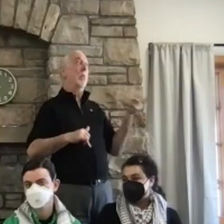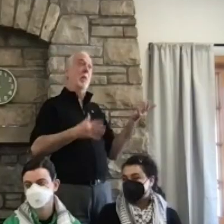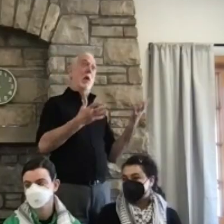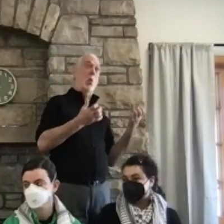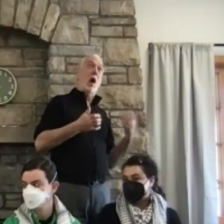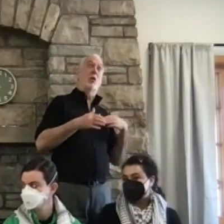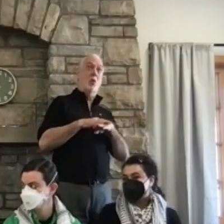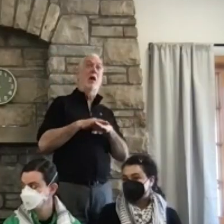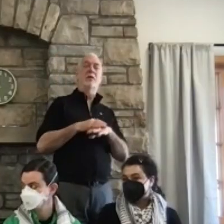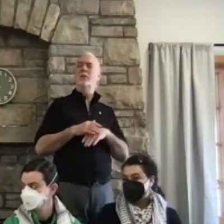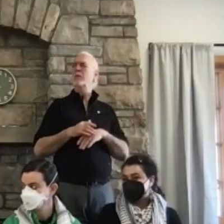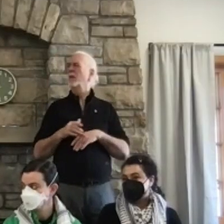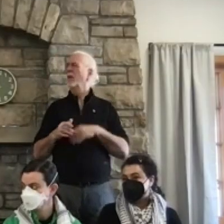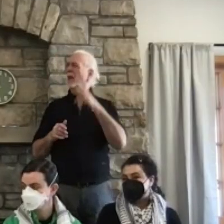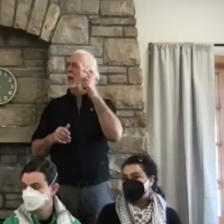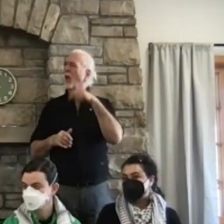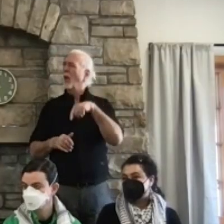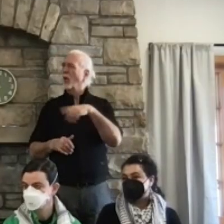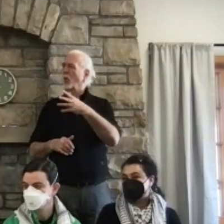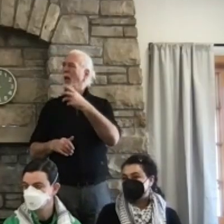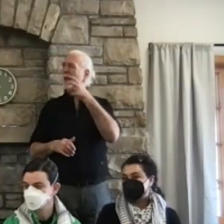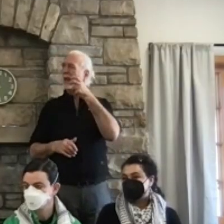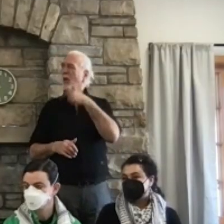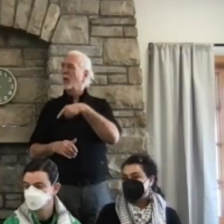Did you hear that? Do you want to use my mic?